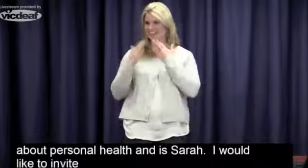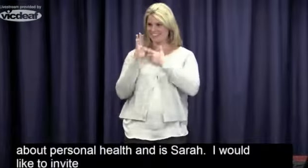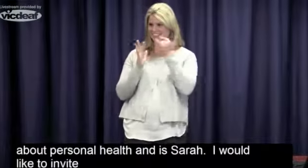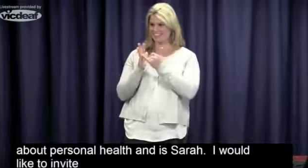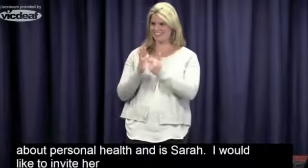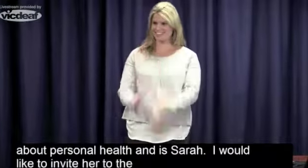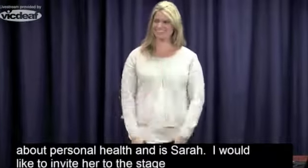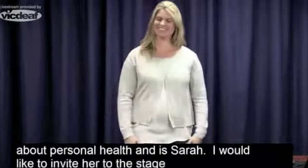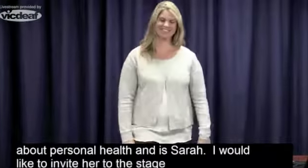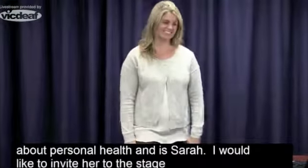Hi, thanks Jess.